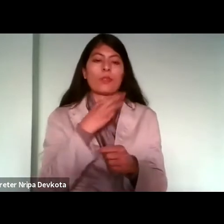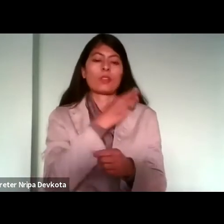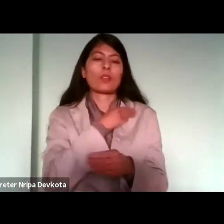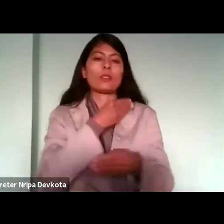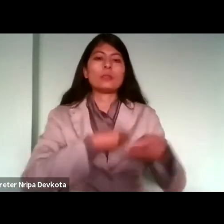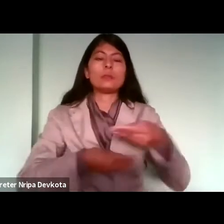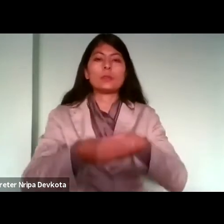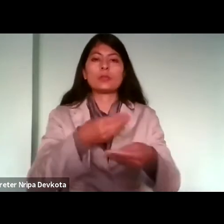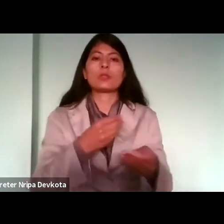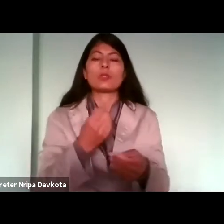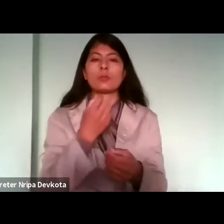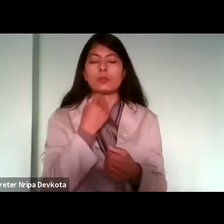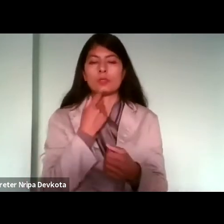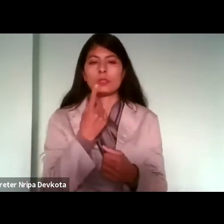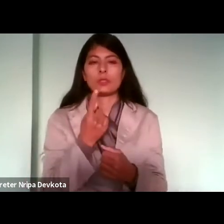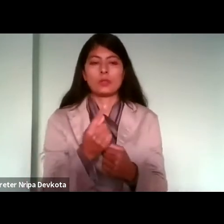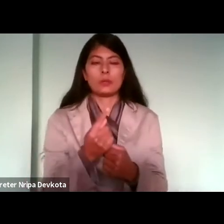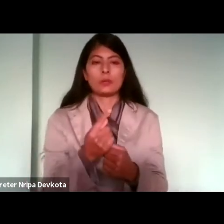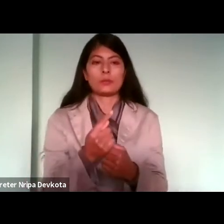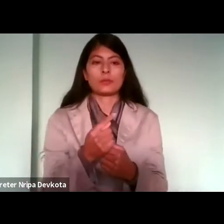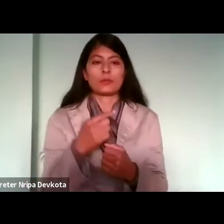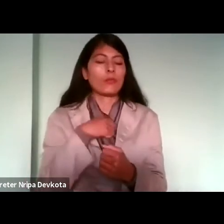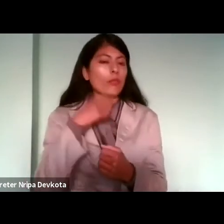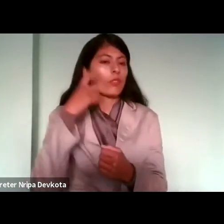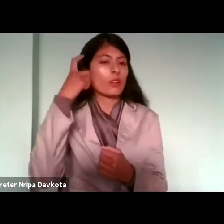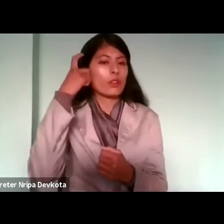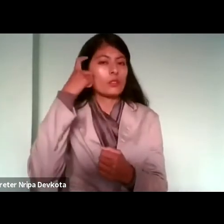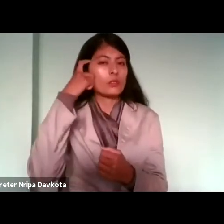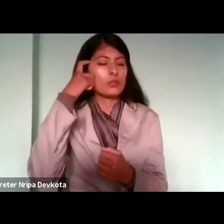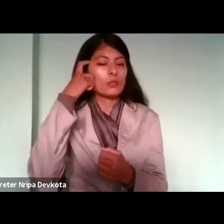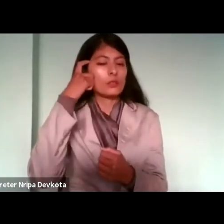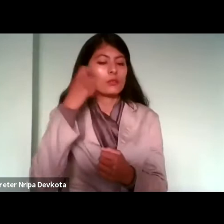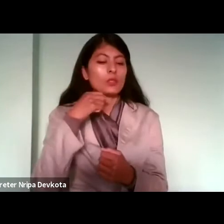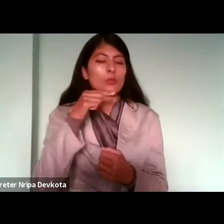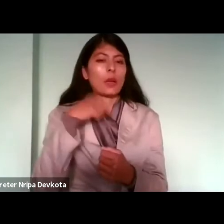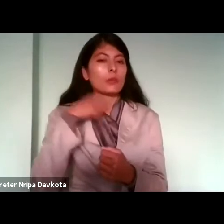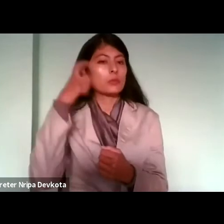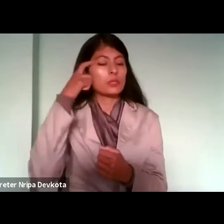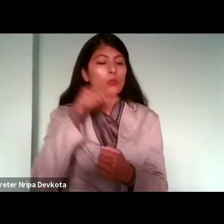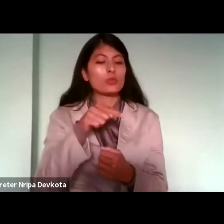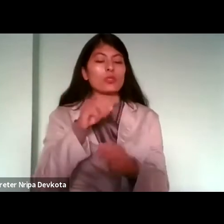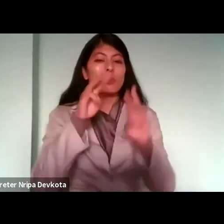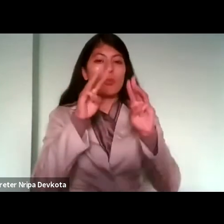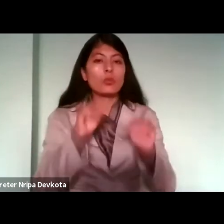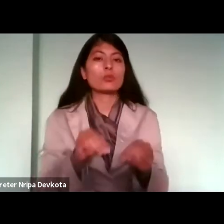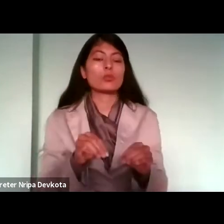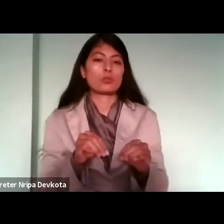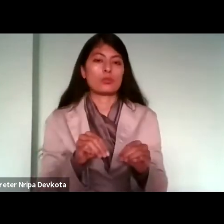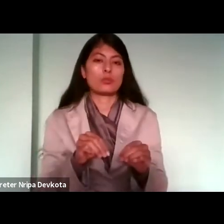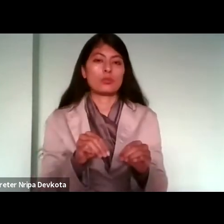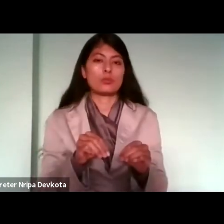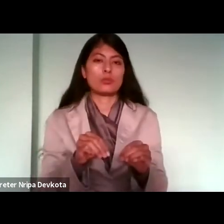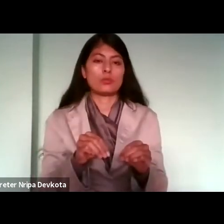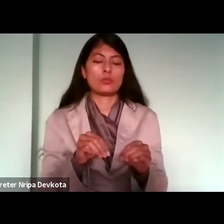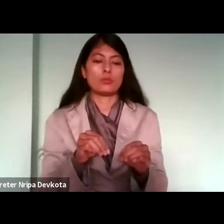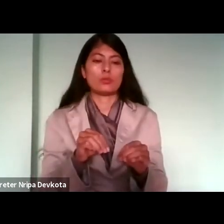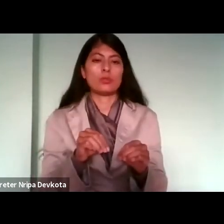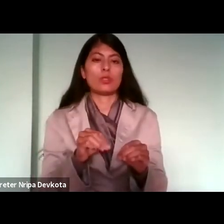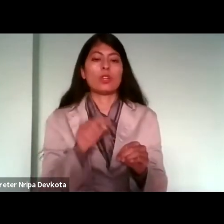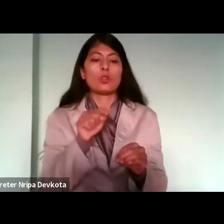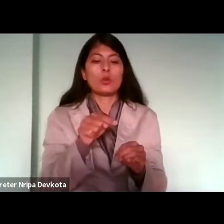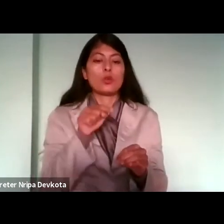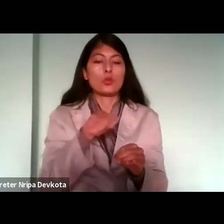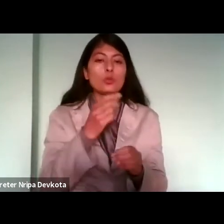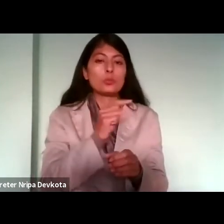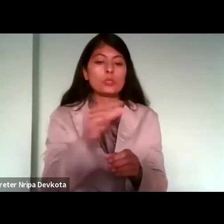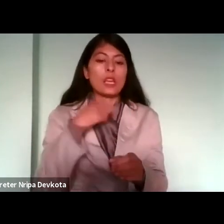and we think that it is absolutely important to de-link trafficking and prostitution.